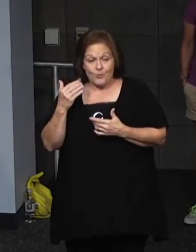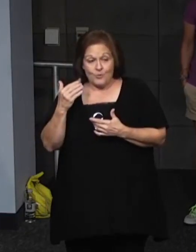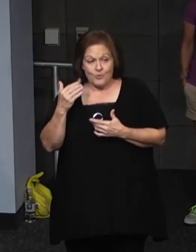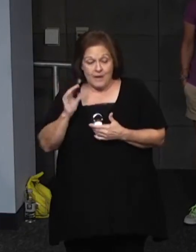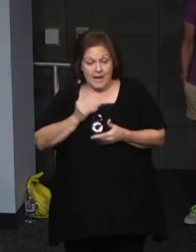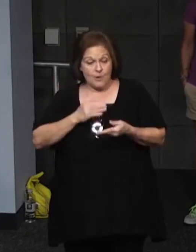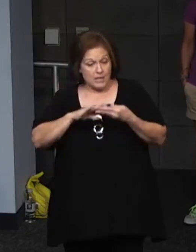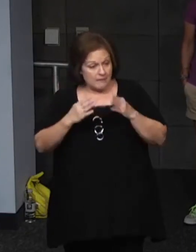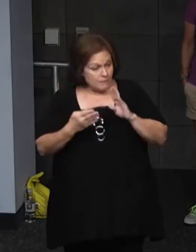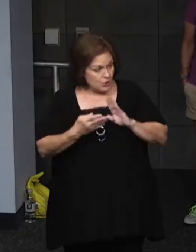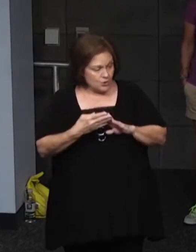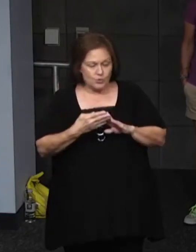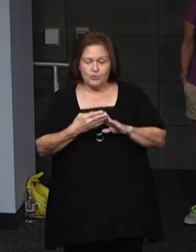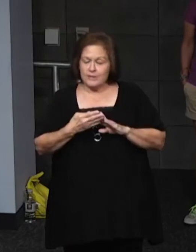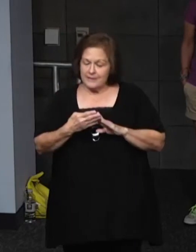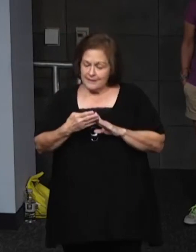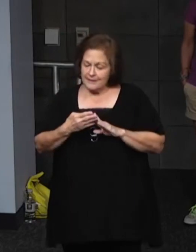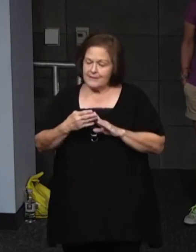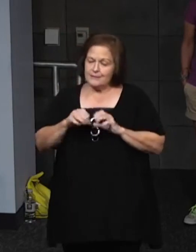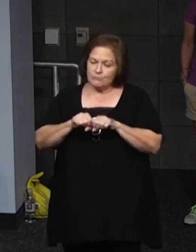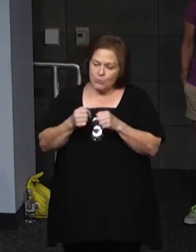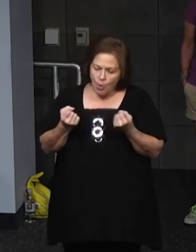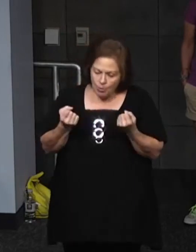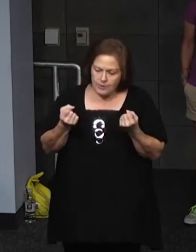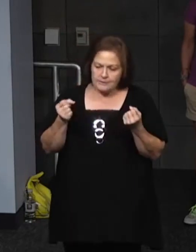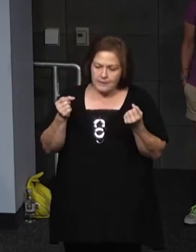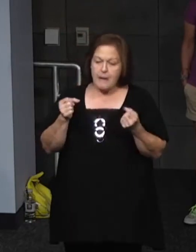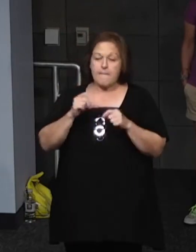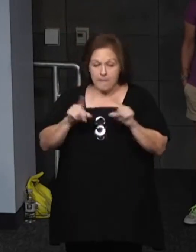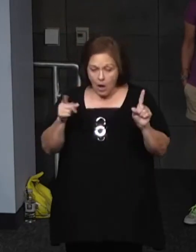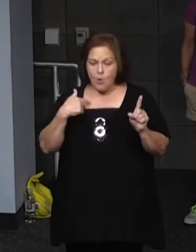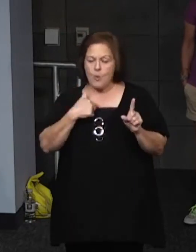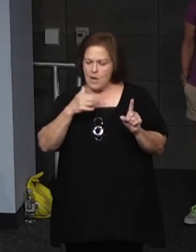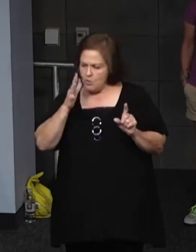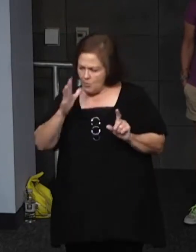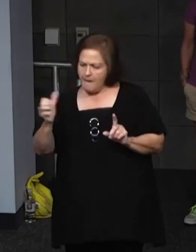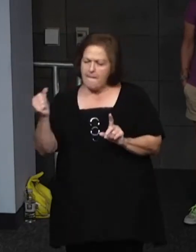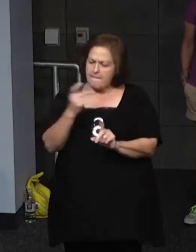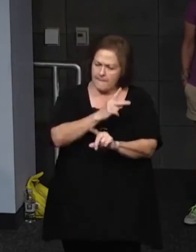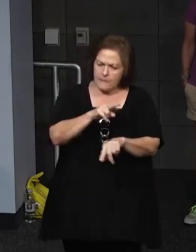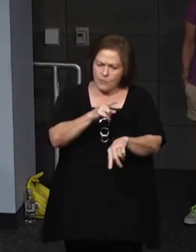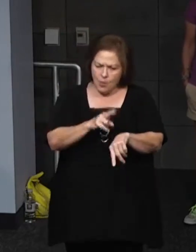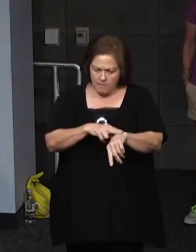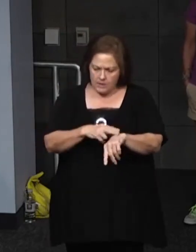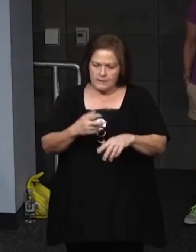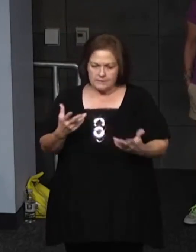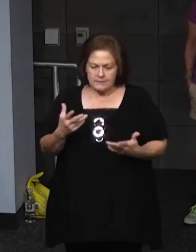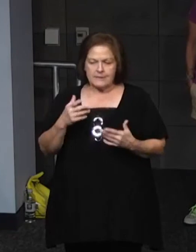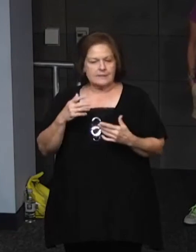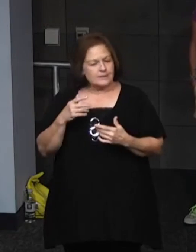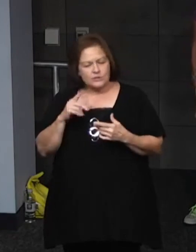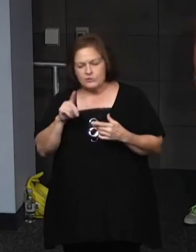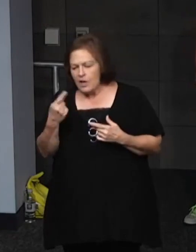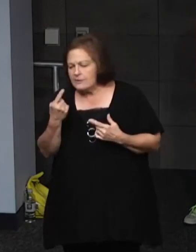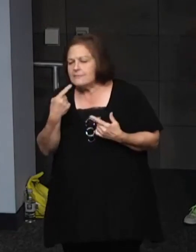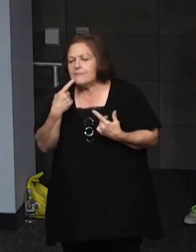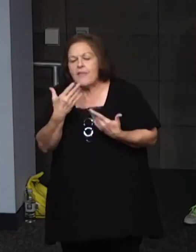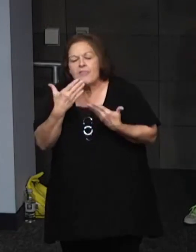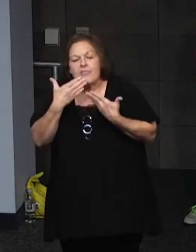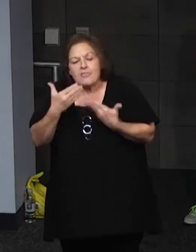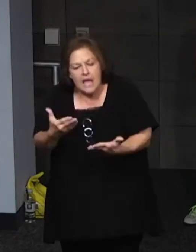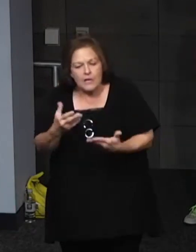our community was so broken, but if you see someone who's working to put it back together for them, just, you don't think it matters, but it does. Just a small thank you,